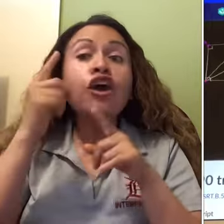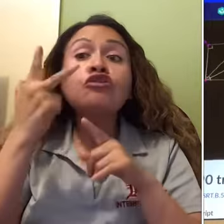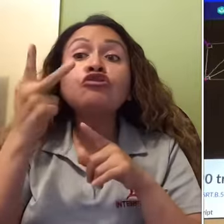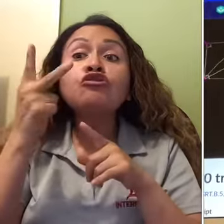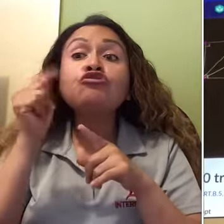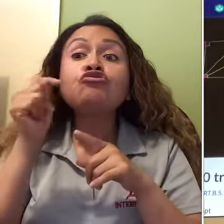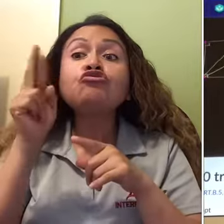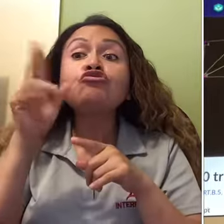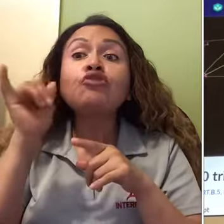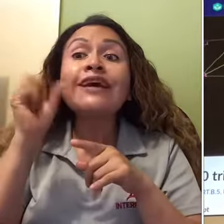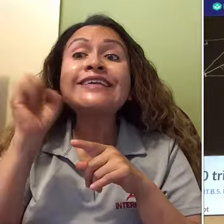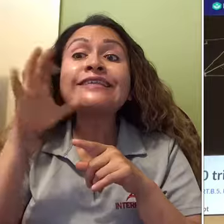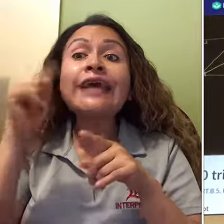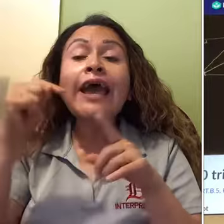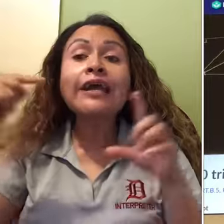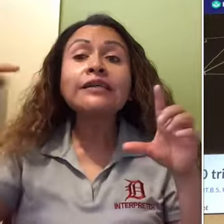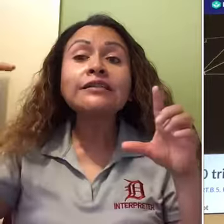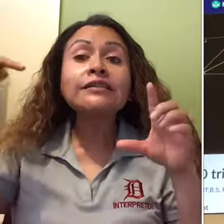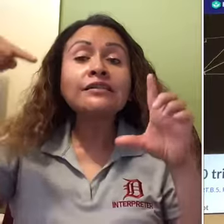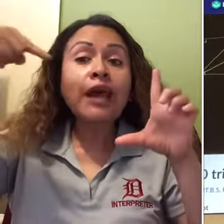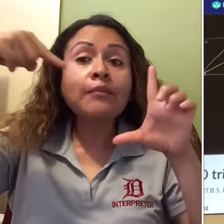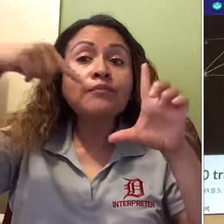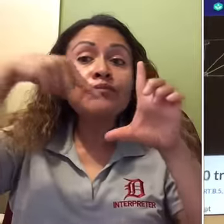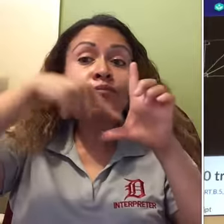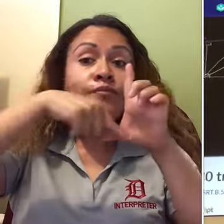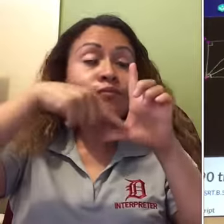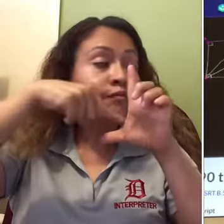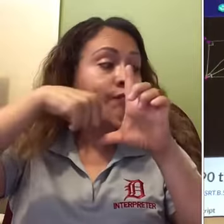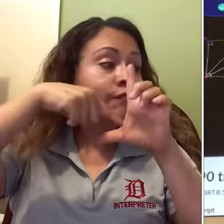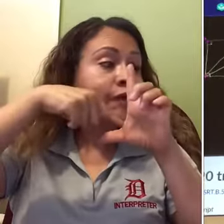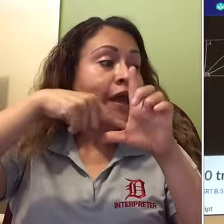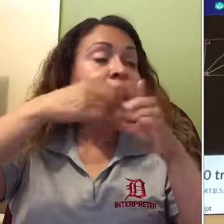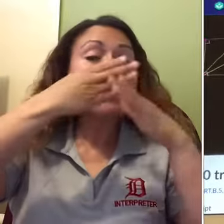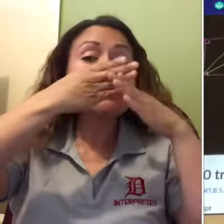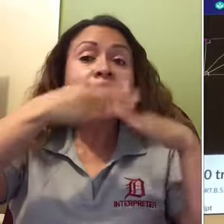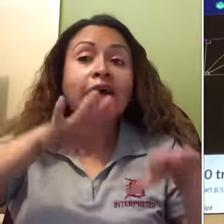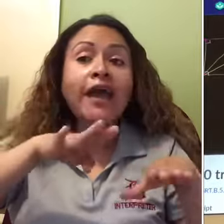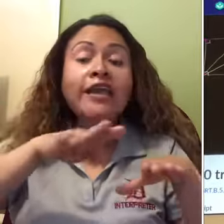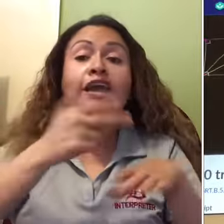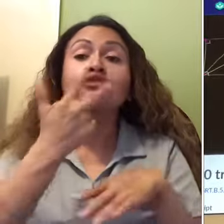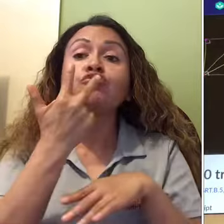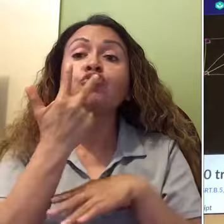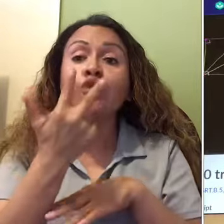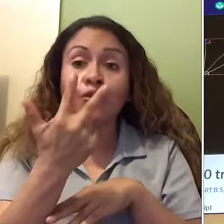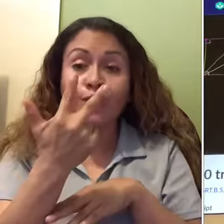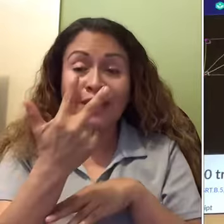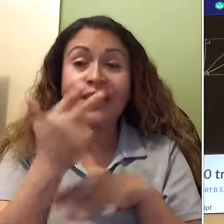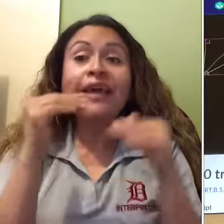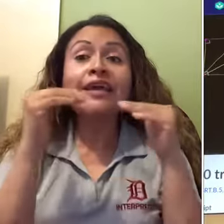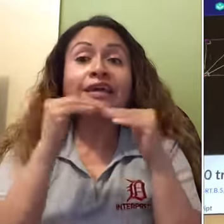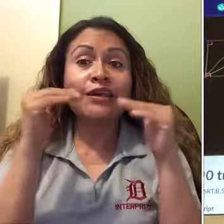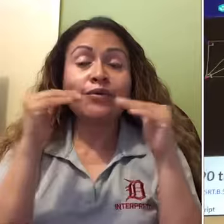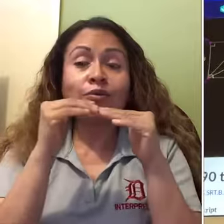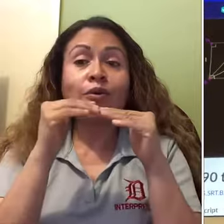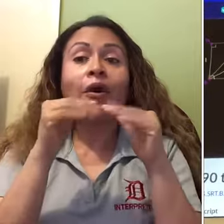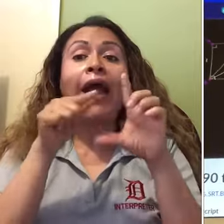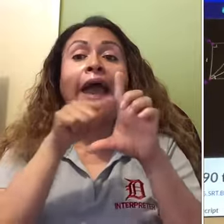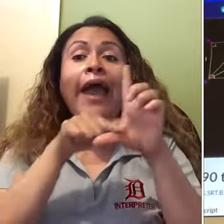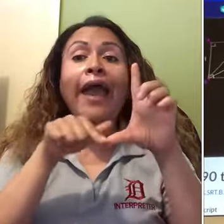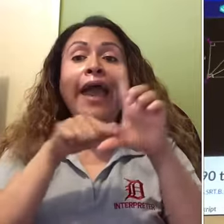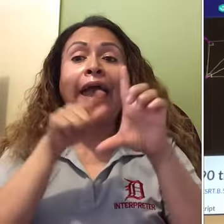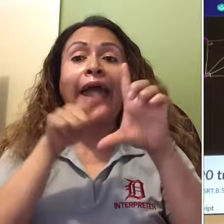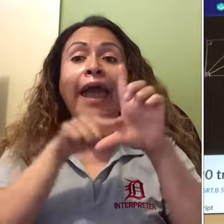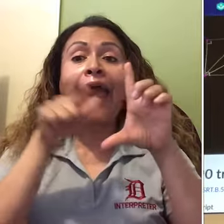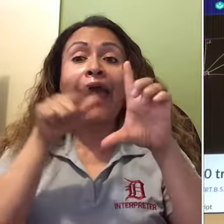angle ABC. So trisect means dividing it into three equal angles. So